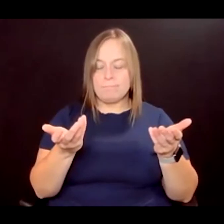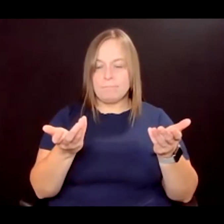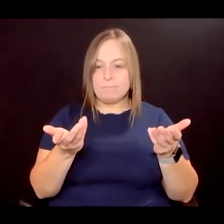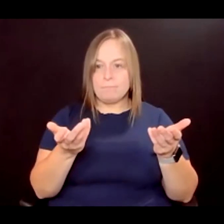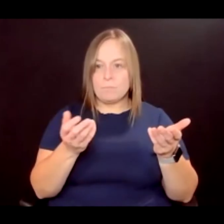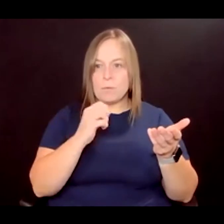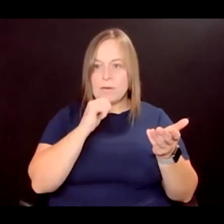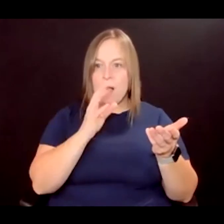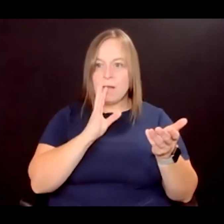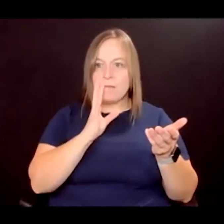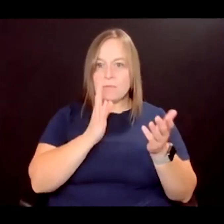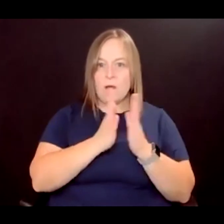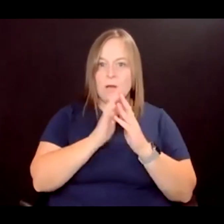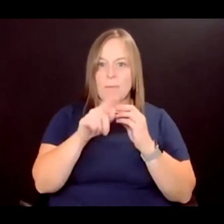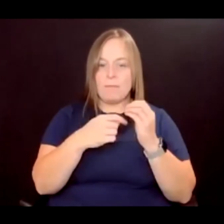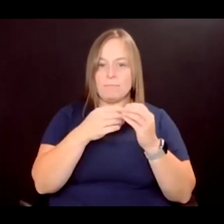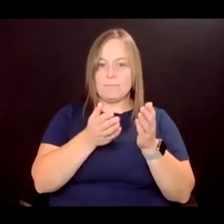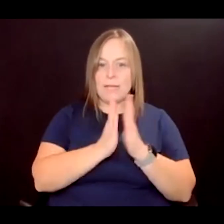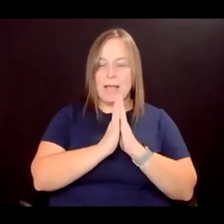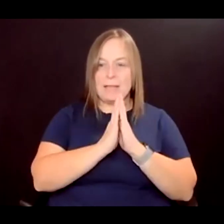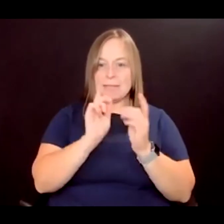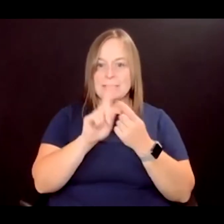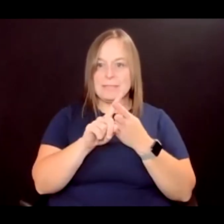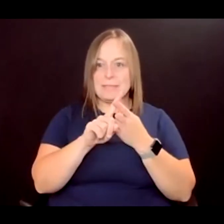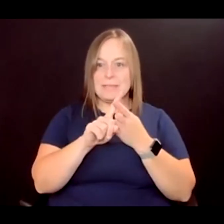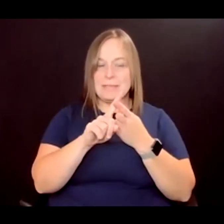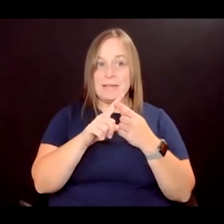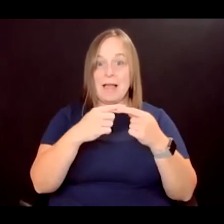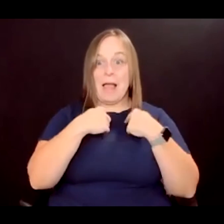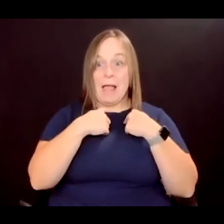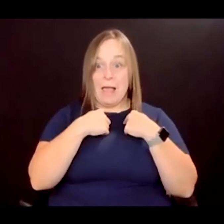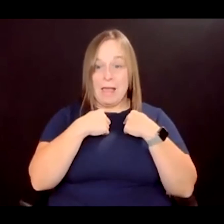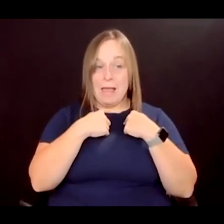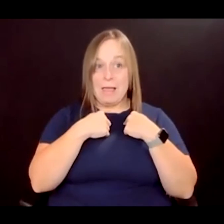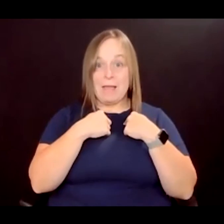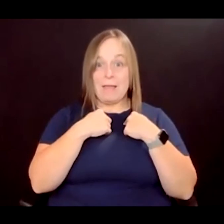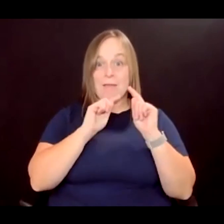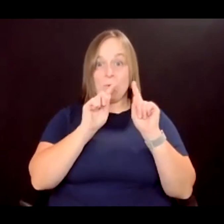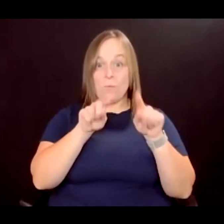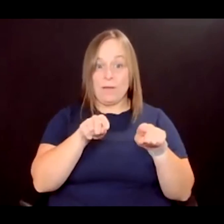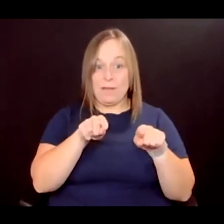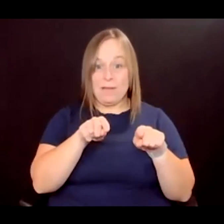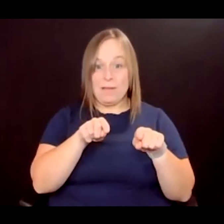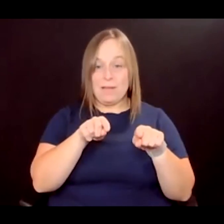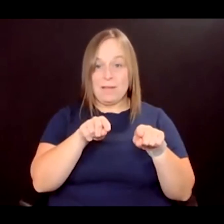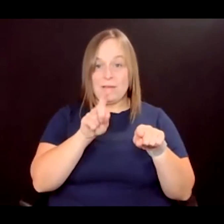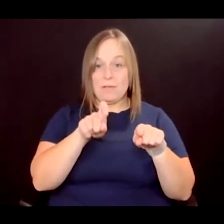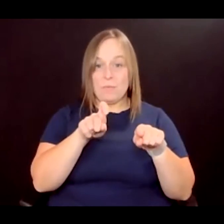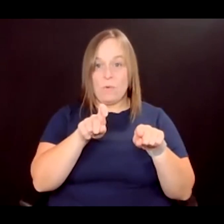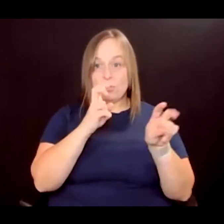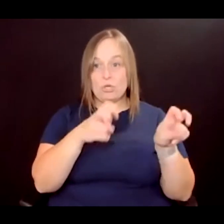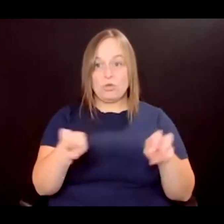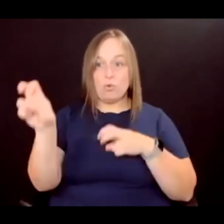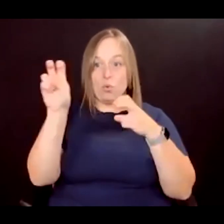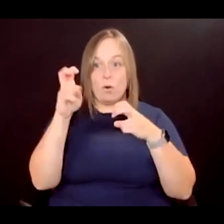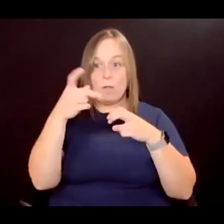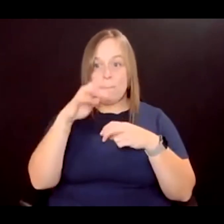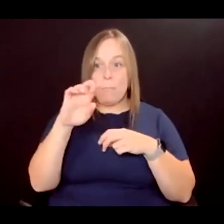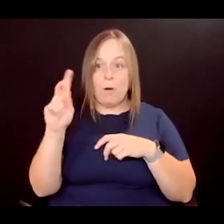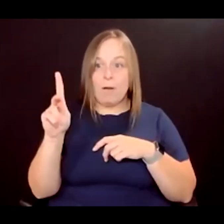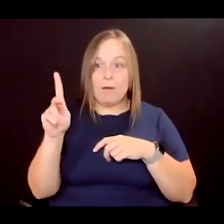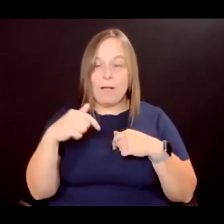there are large chunks of money that we simply can't account for or haven't been transparent with in the city of Albany. And we're going to ensure